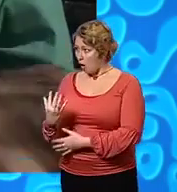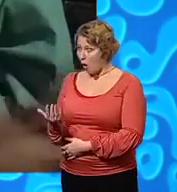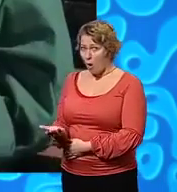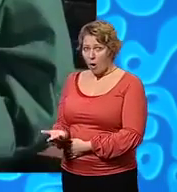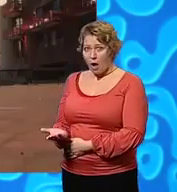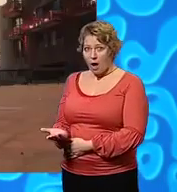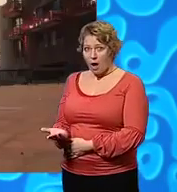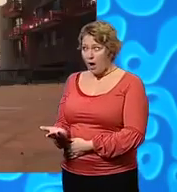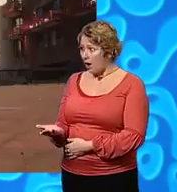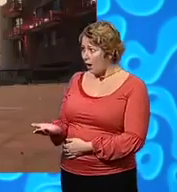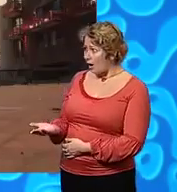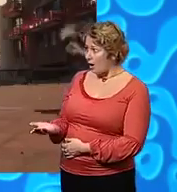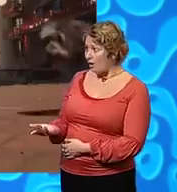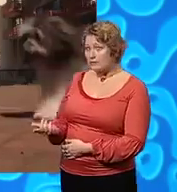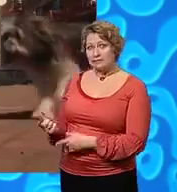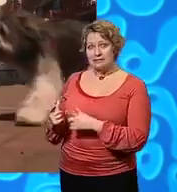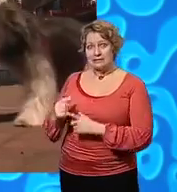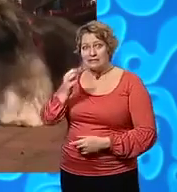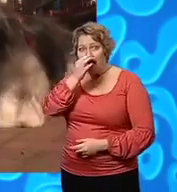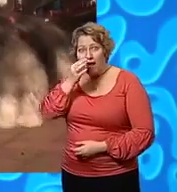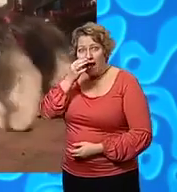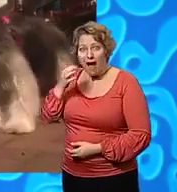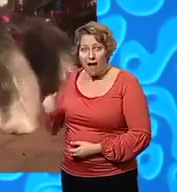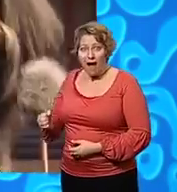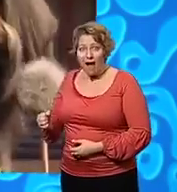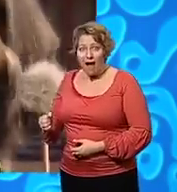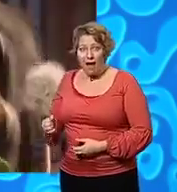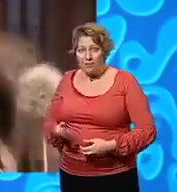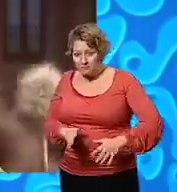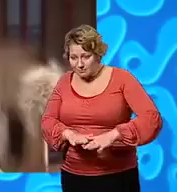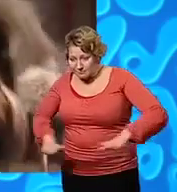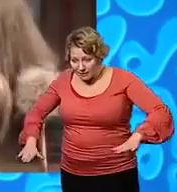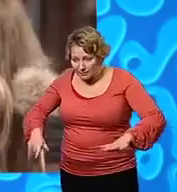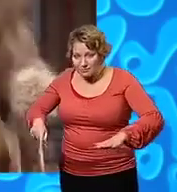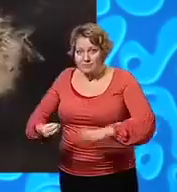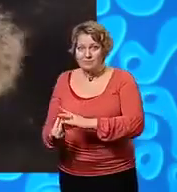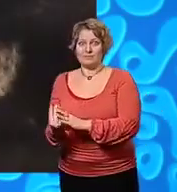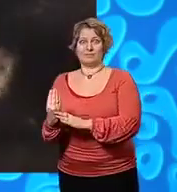there, like those dandelions, growing between the paving stones.